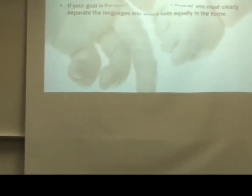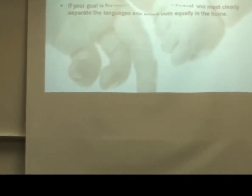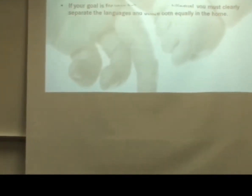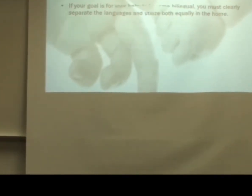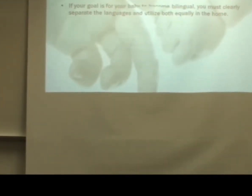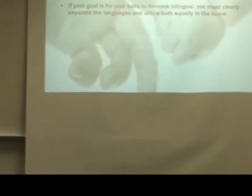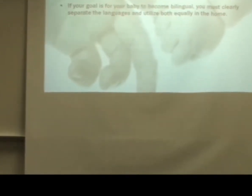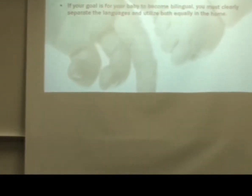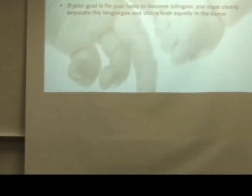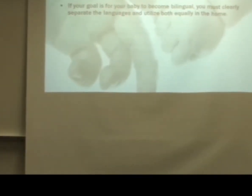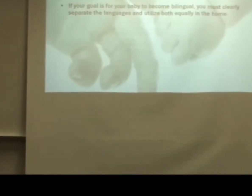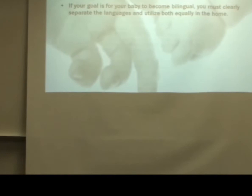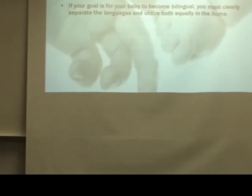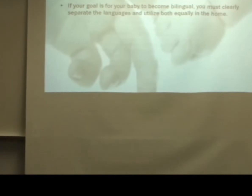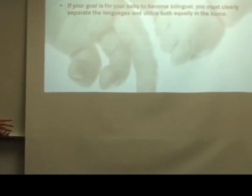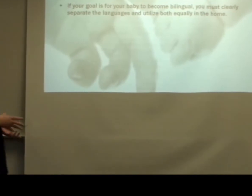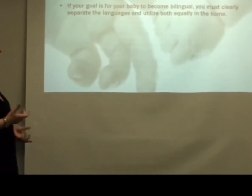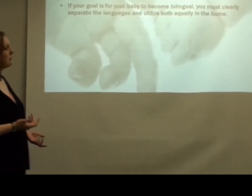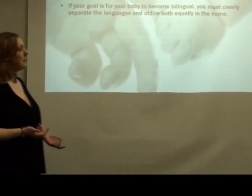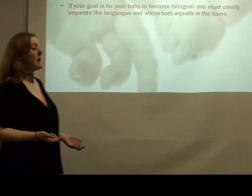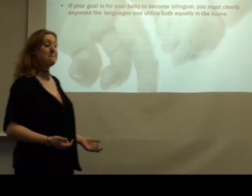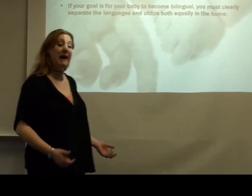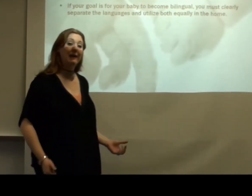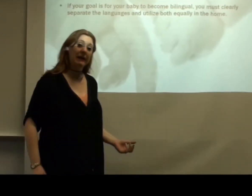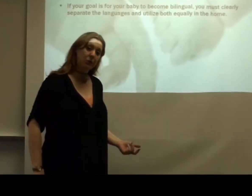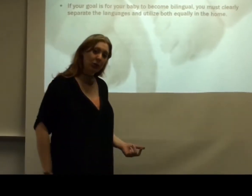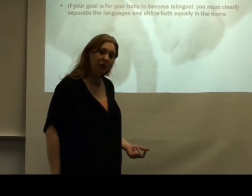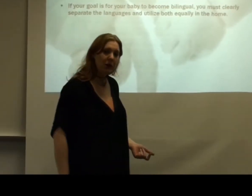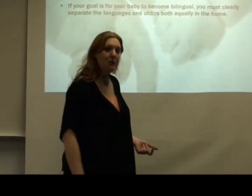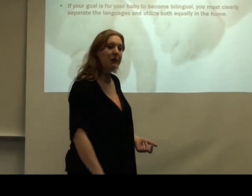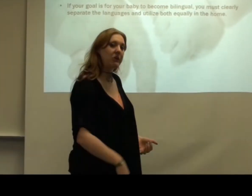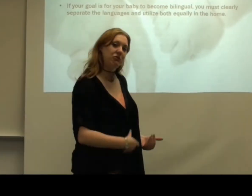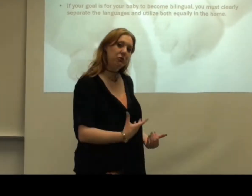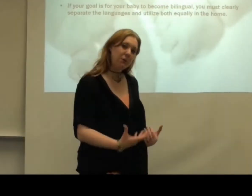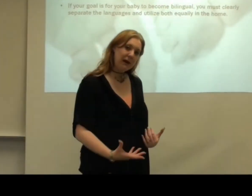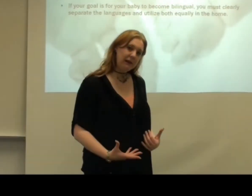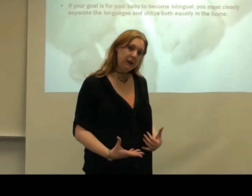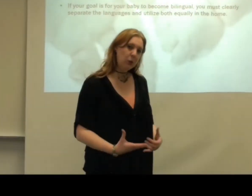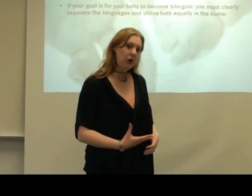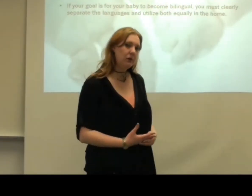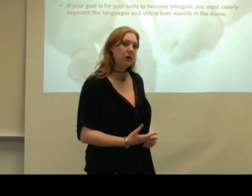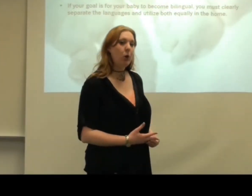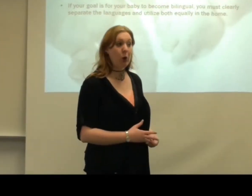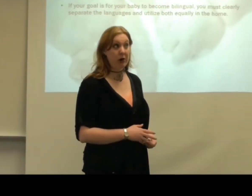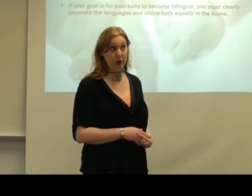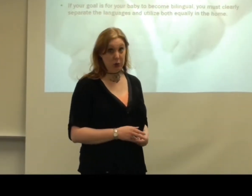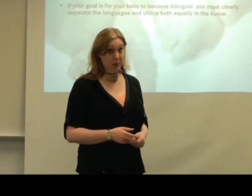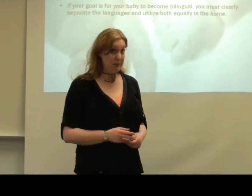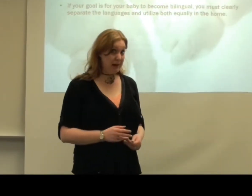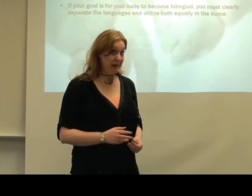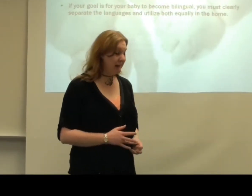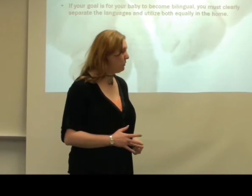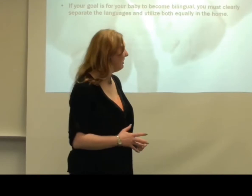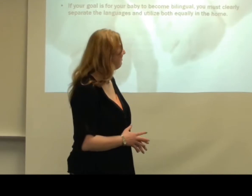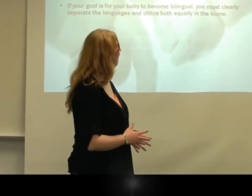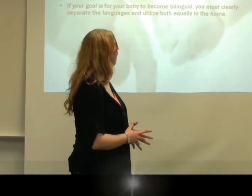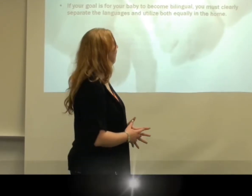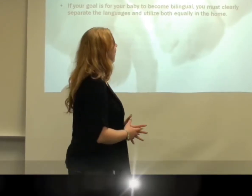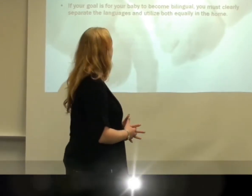If your goal is for your child to become bilingual, because you are bilingual, or you will be bilingual,